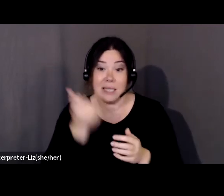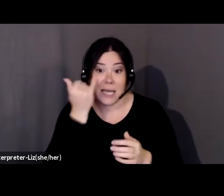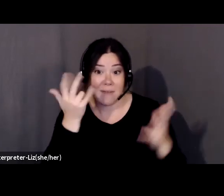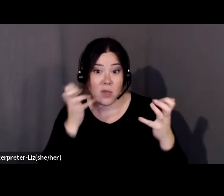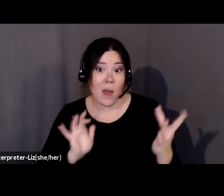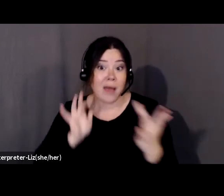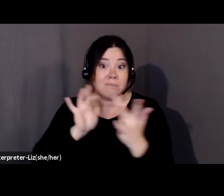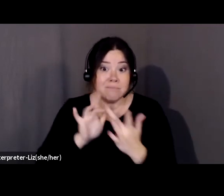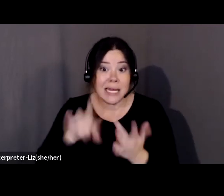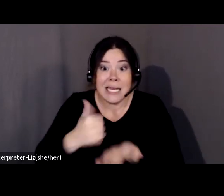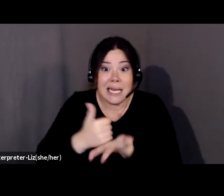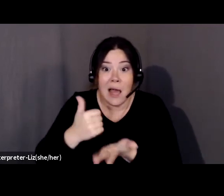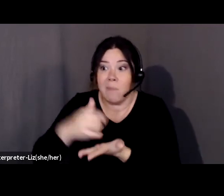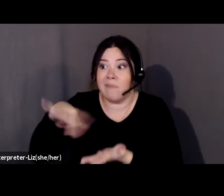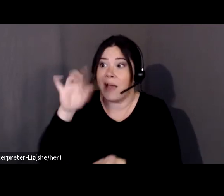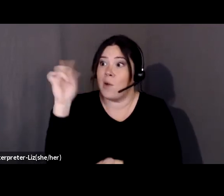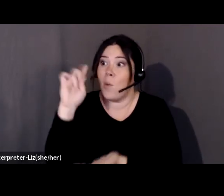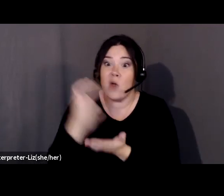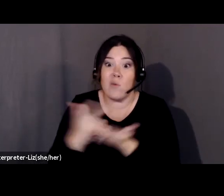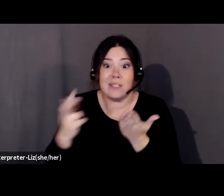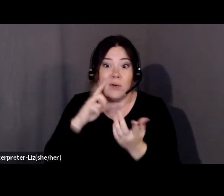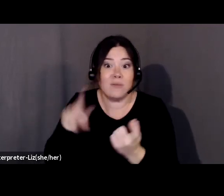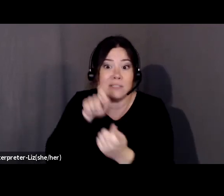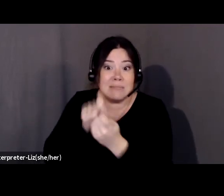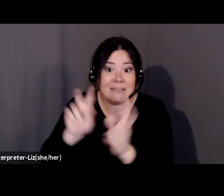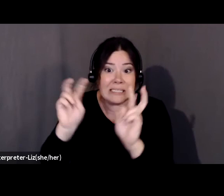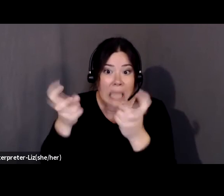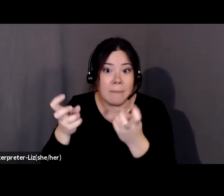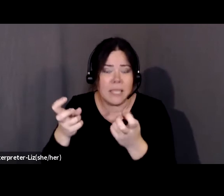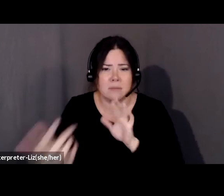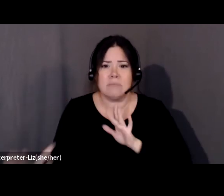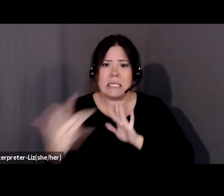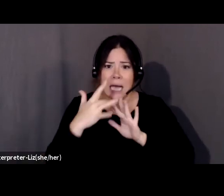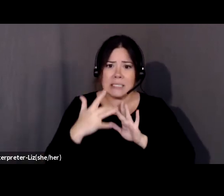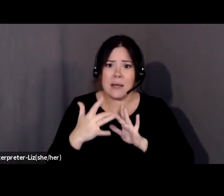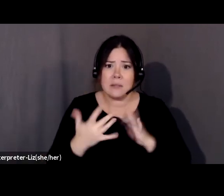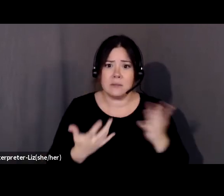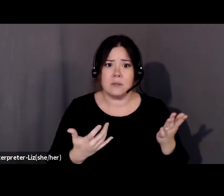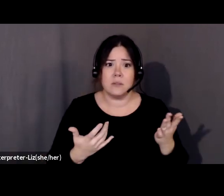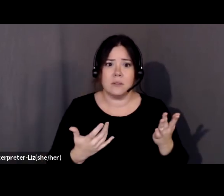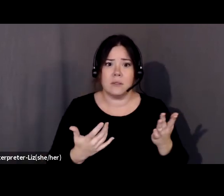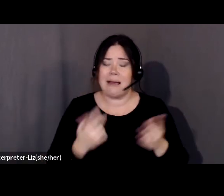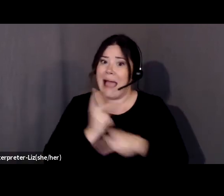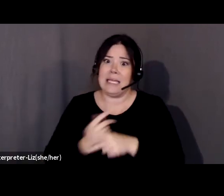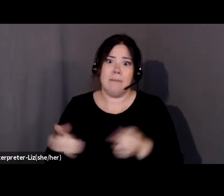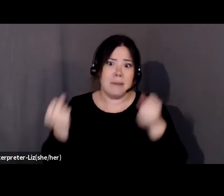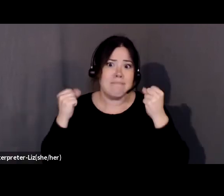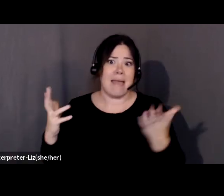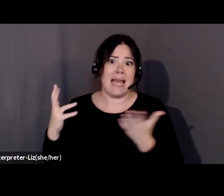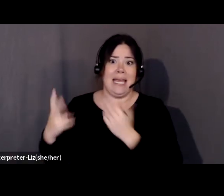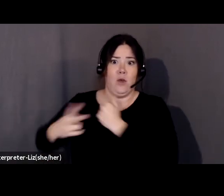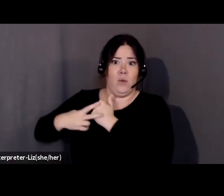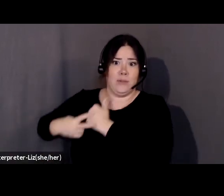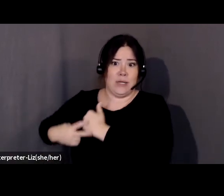need help finding resources for a very specific topic, please do. I keep so many resources just in